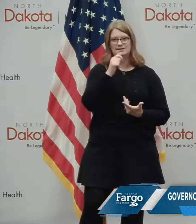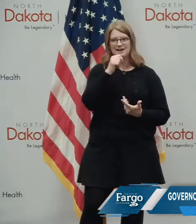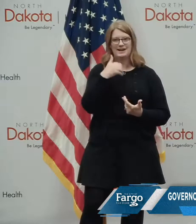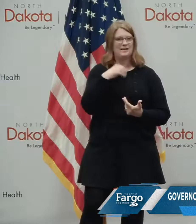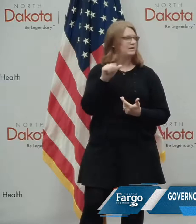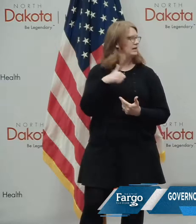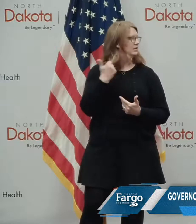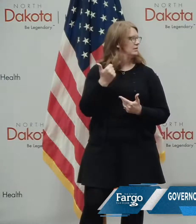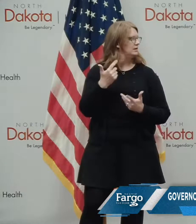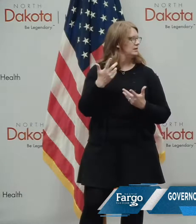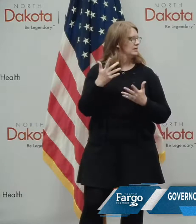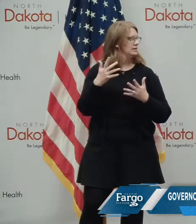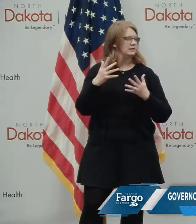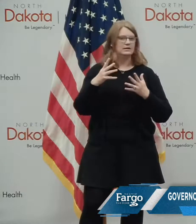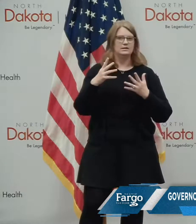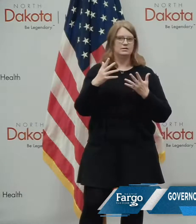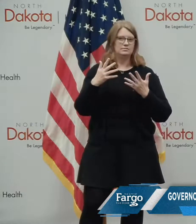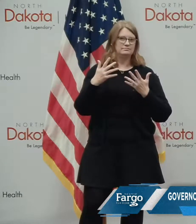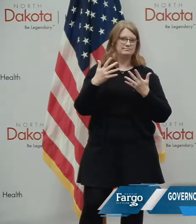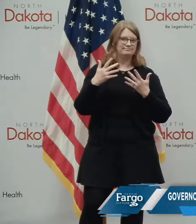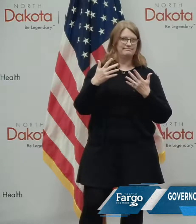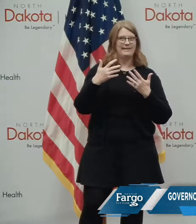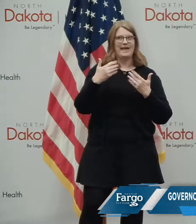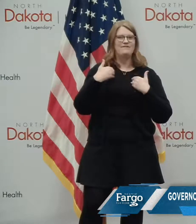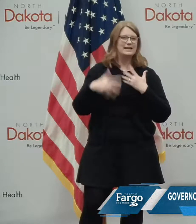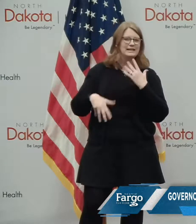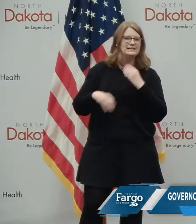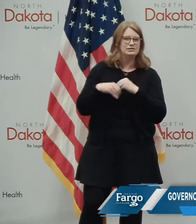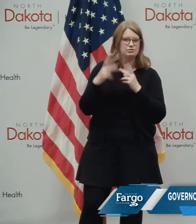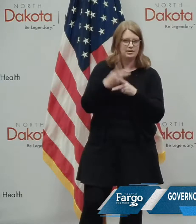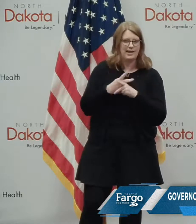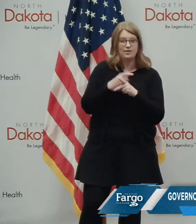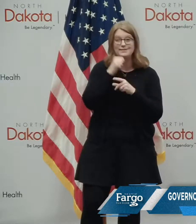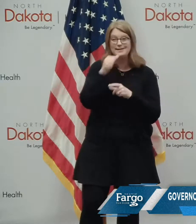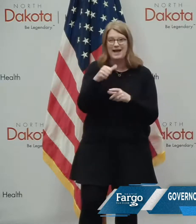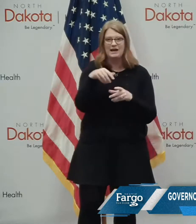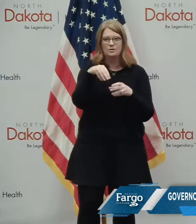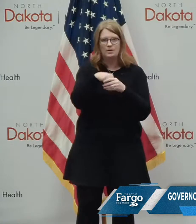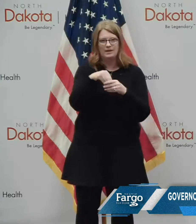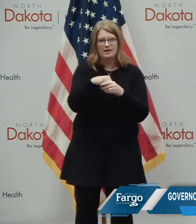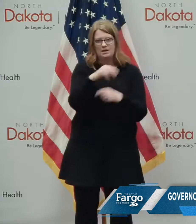care outside of an existing hospital facility.